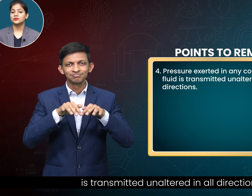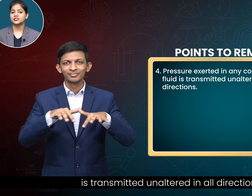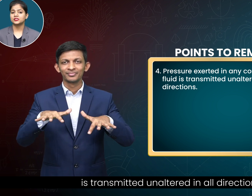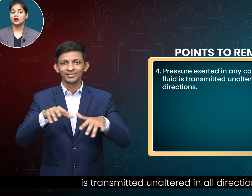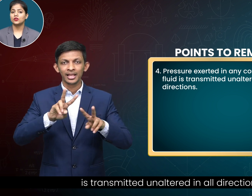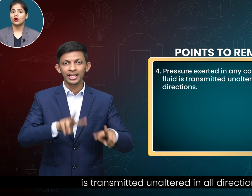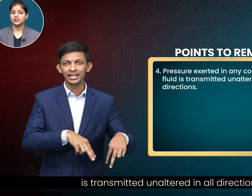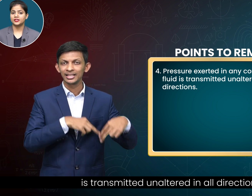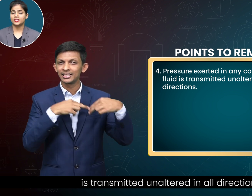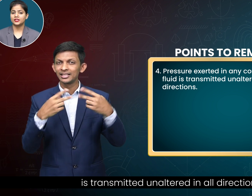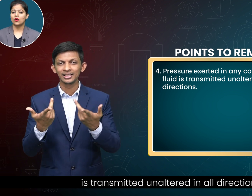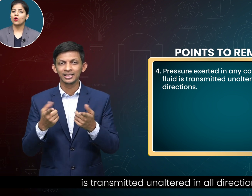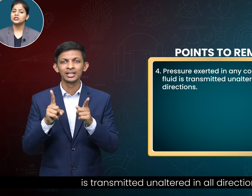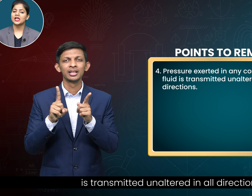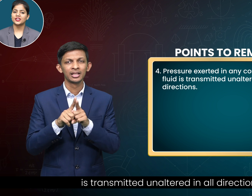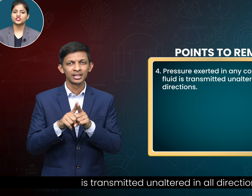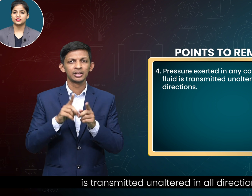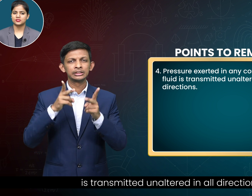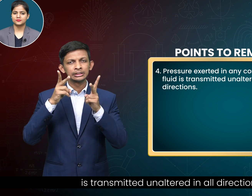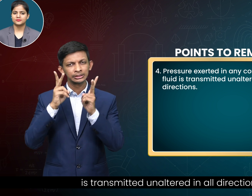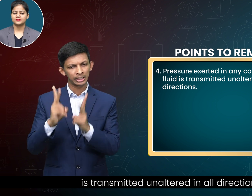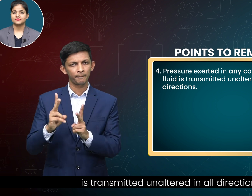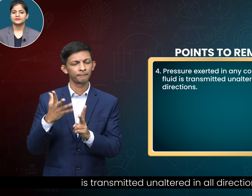transmitted unaltered in all directions.